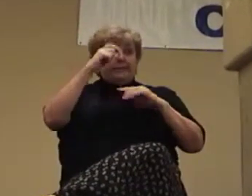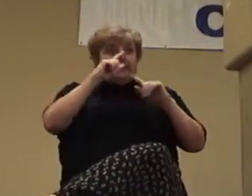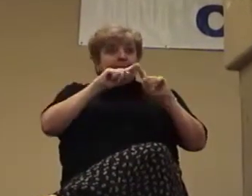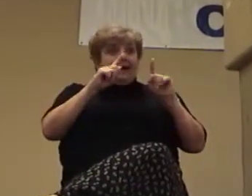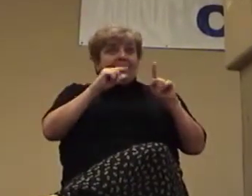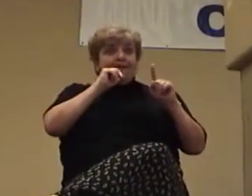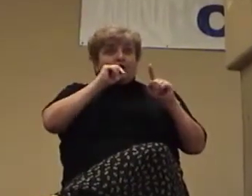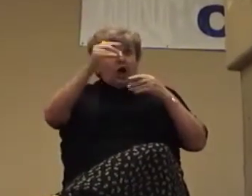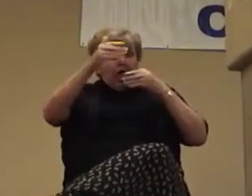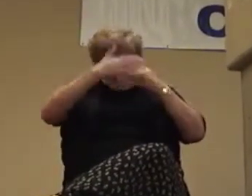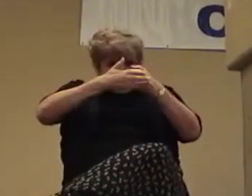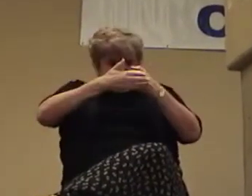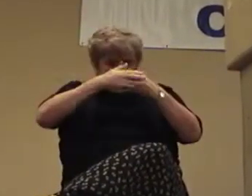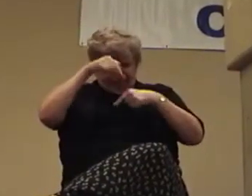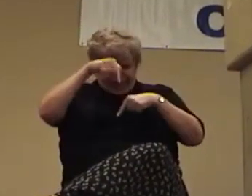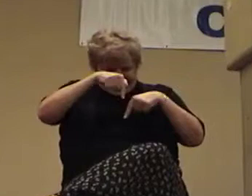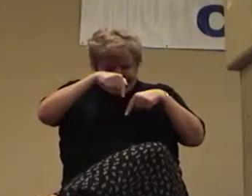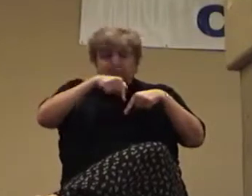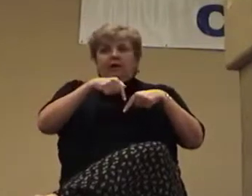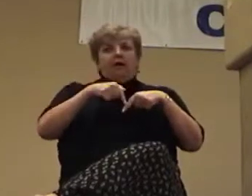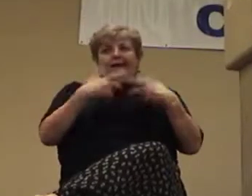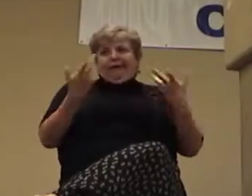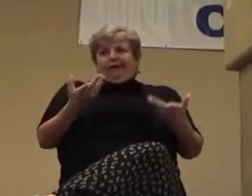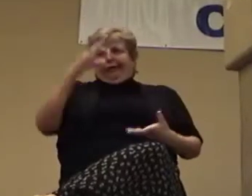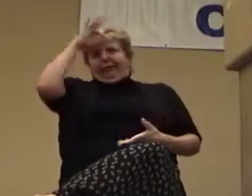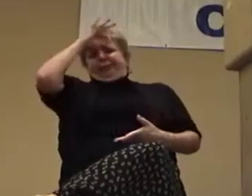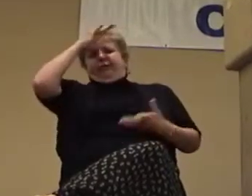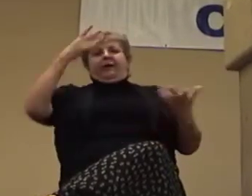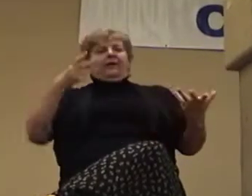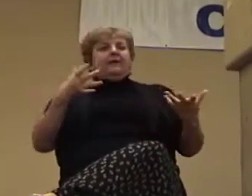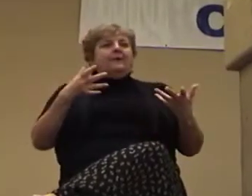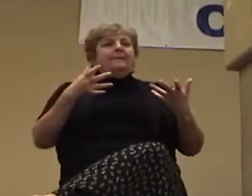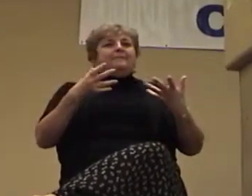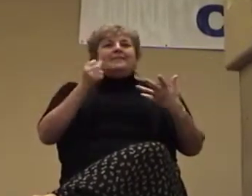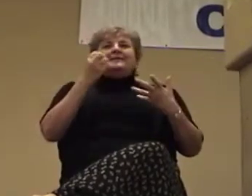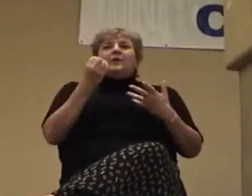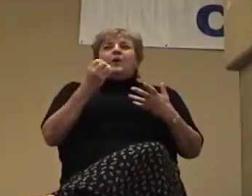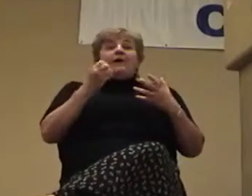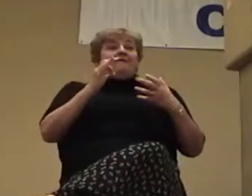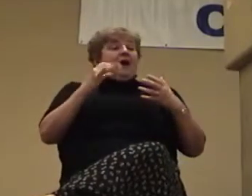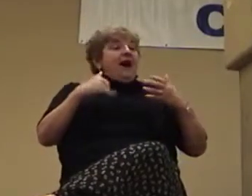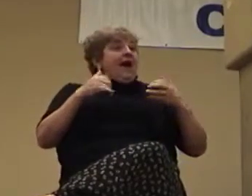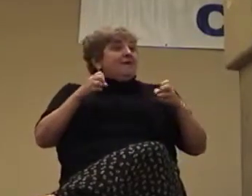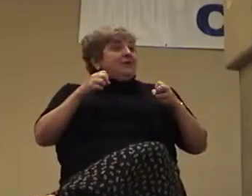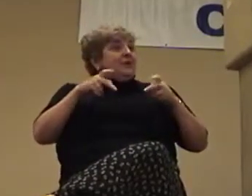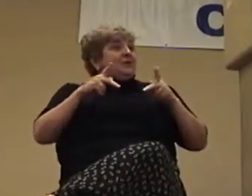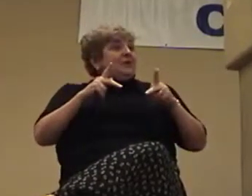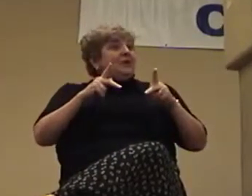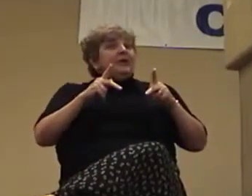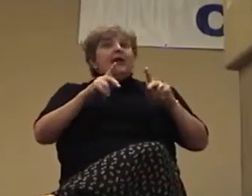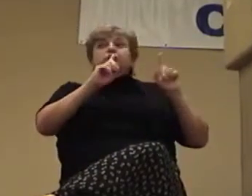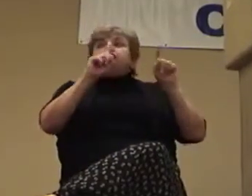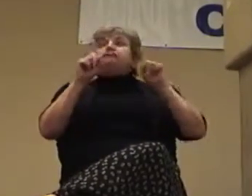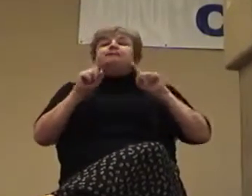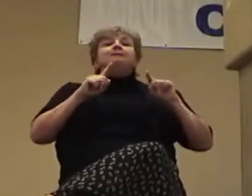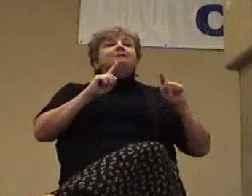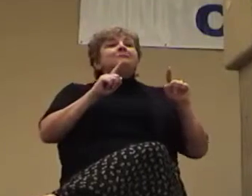about them. So, it's always nice when I have the opportunity to go, and I get to go a few places in Alcoholics Anonymous. I was